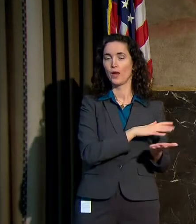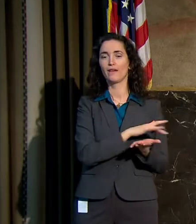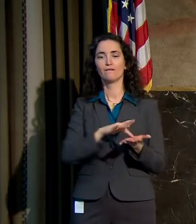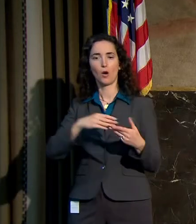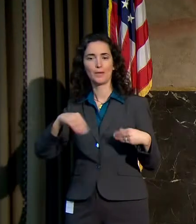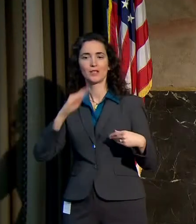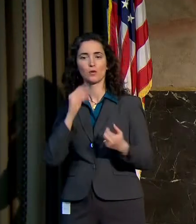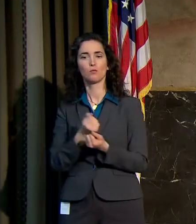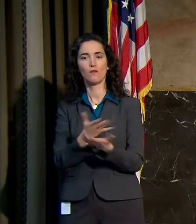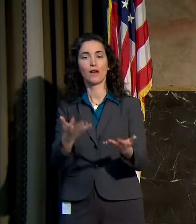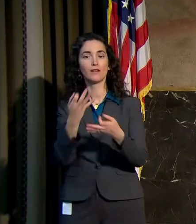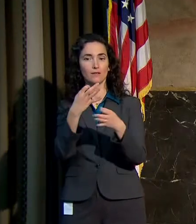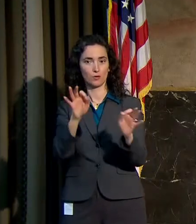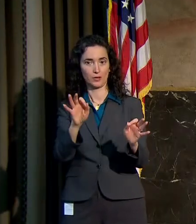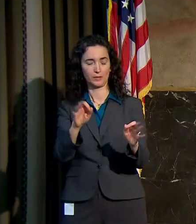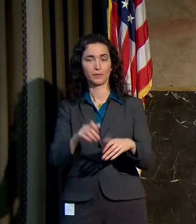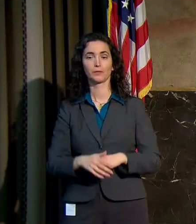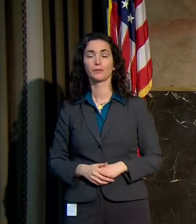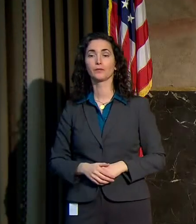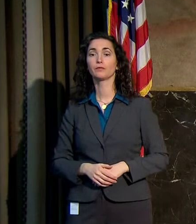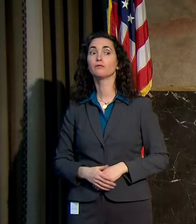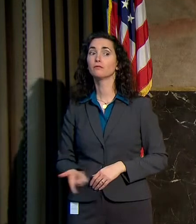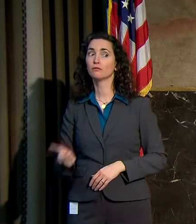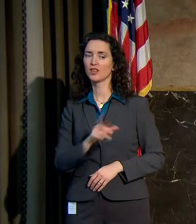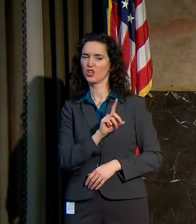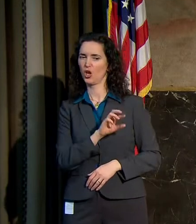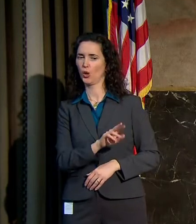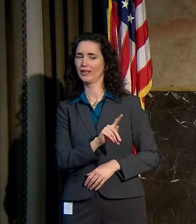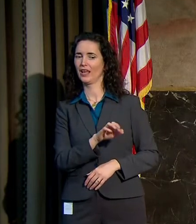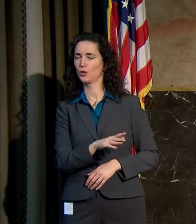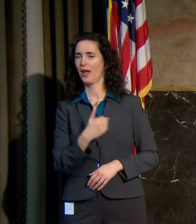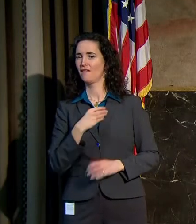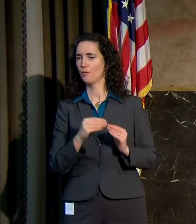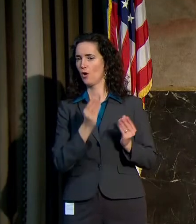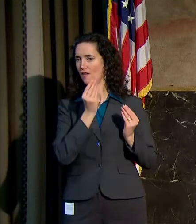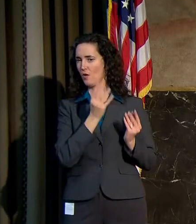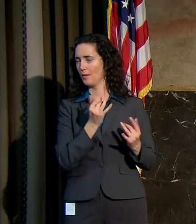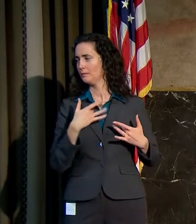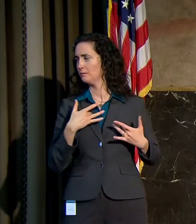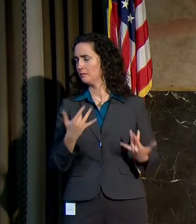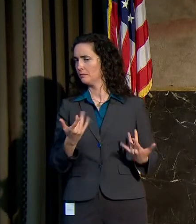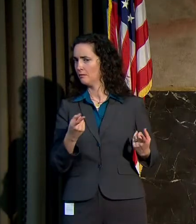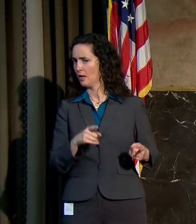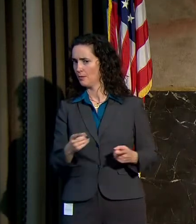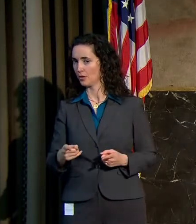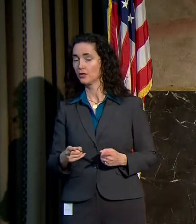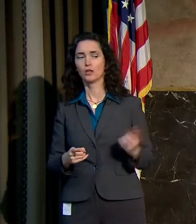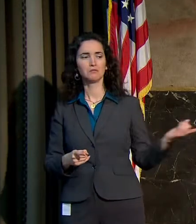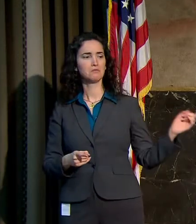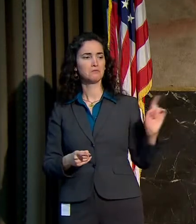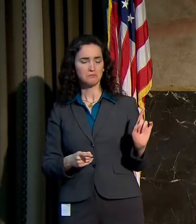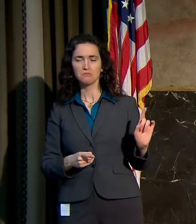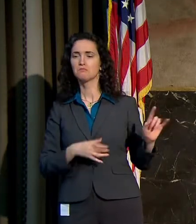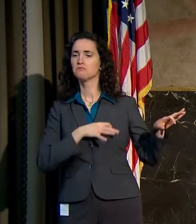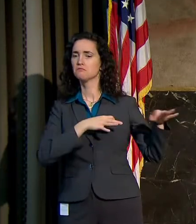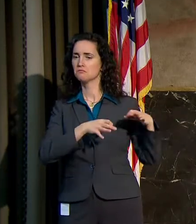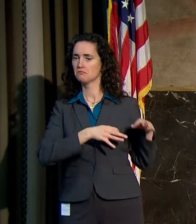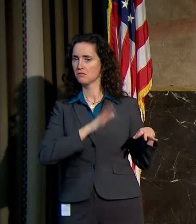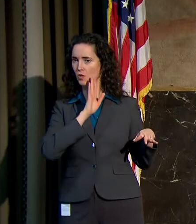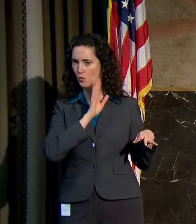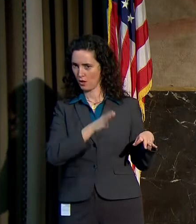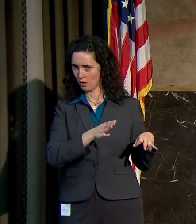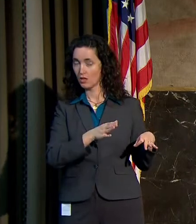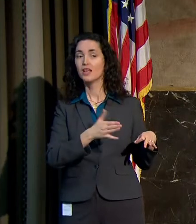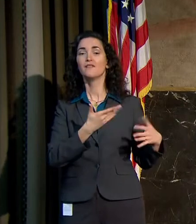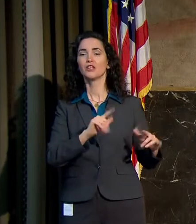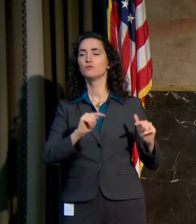Dr. Canner, as I mentioned, has additional information on our current trends. And so I'm going to ask him to come up, go through that information, and then